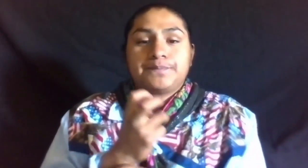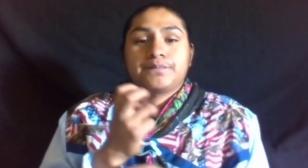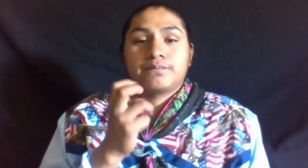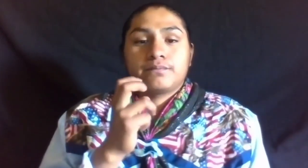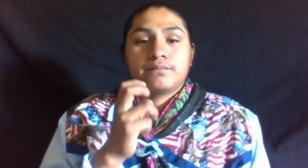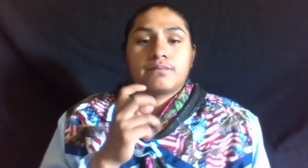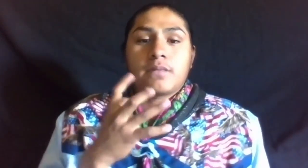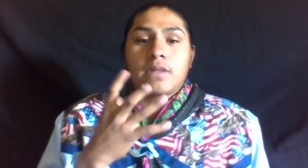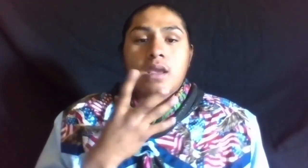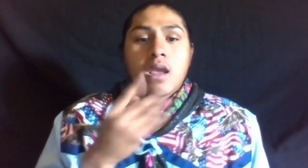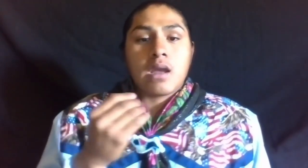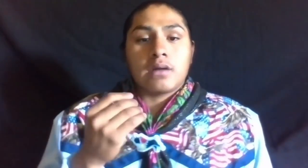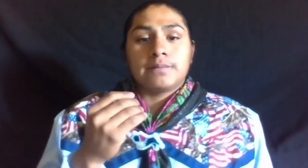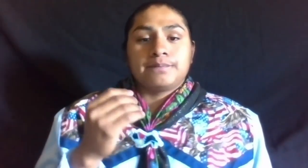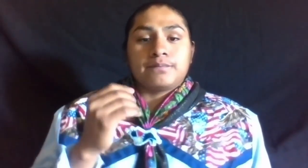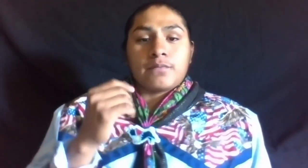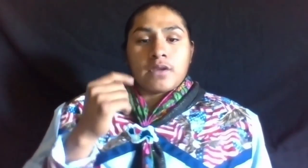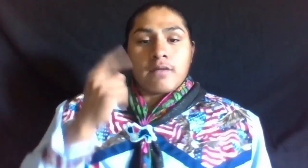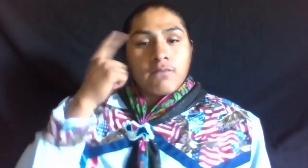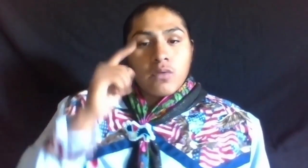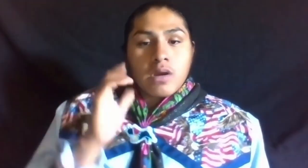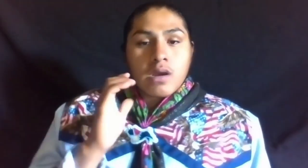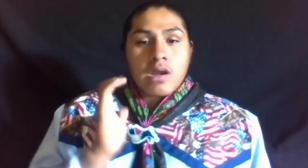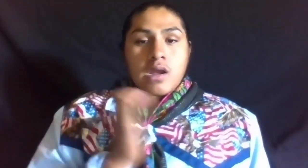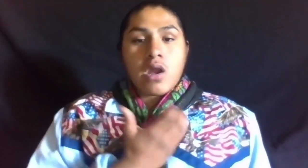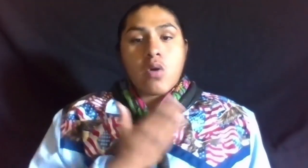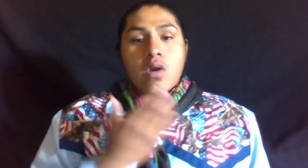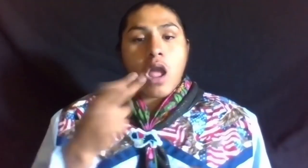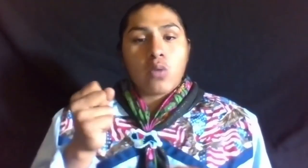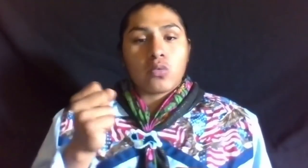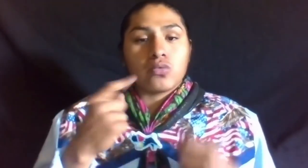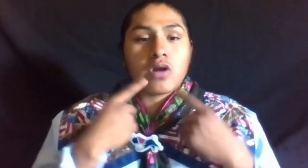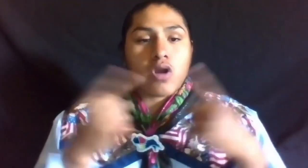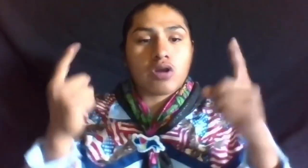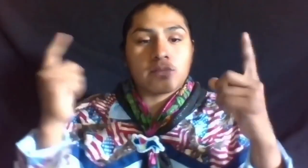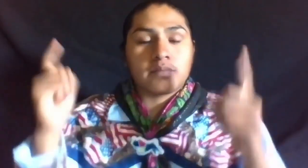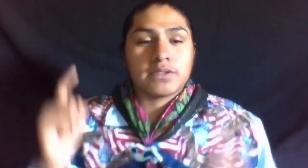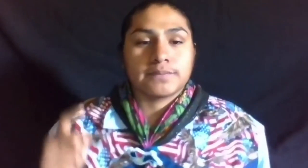and for finally accomplishing high school.